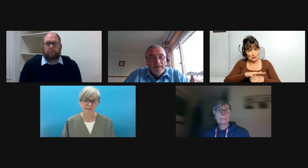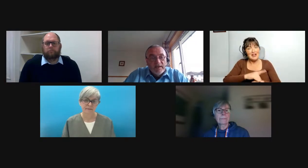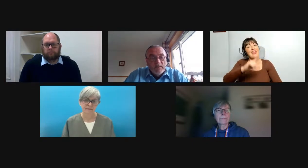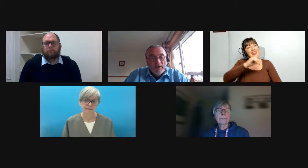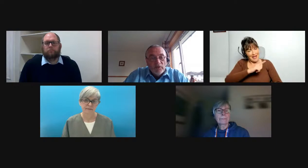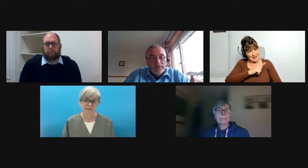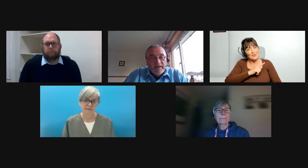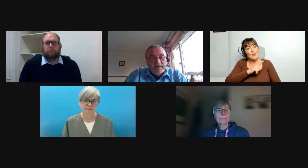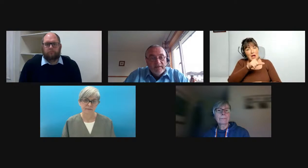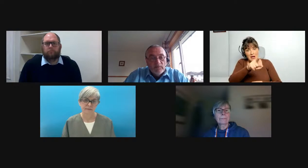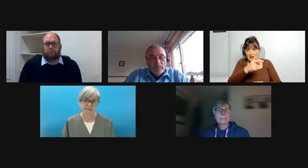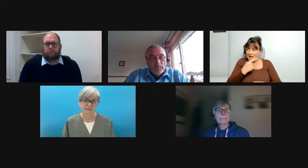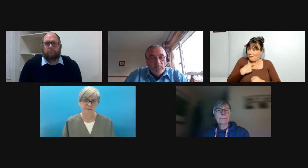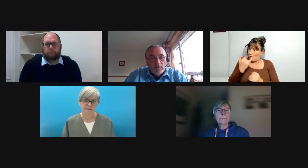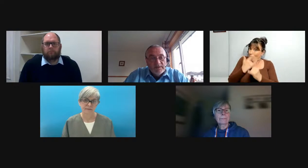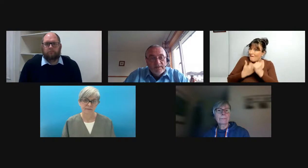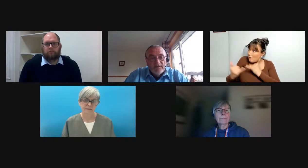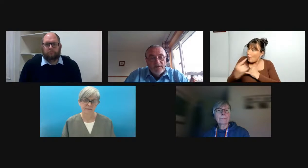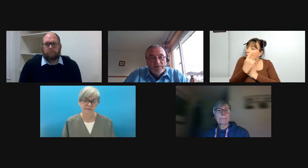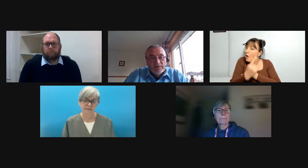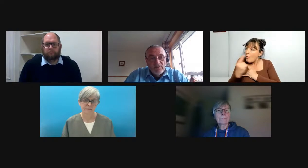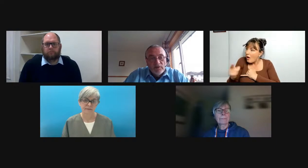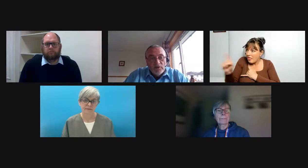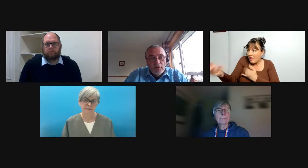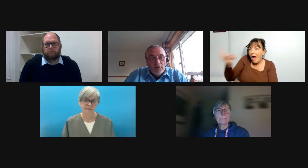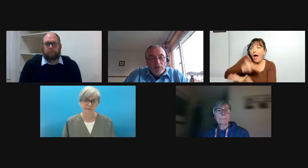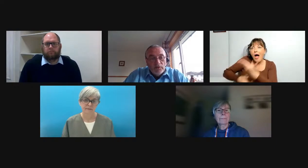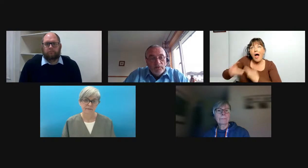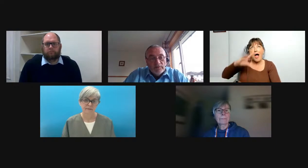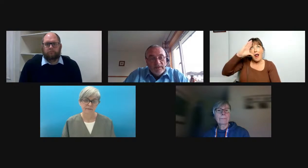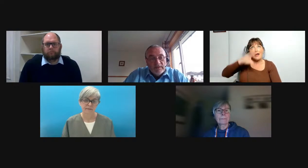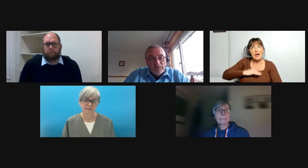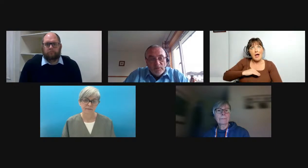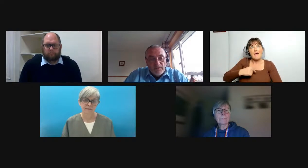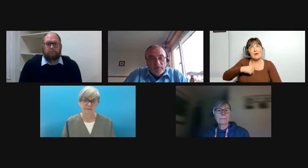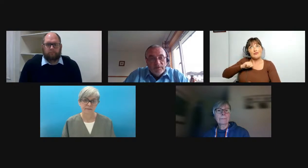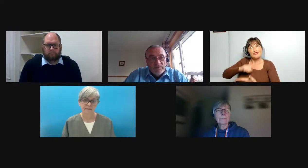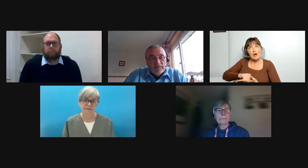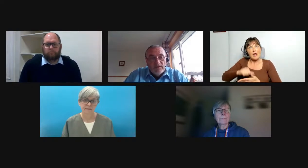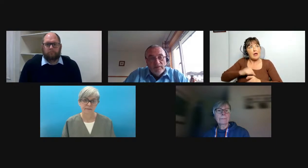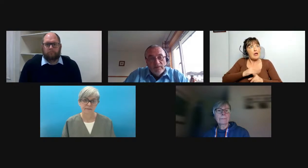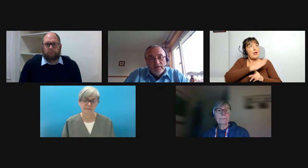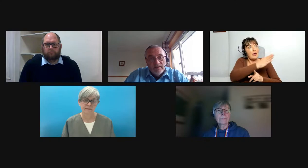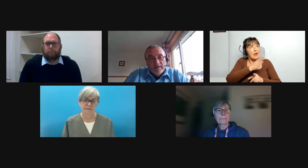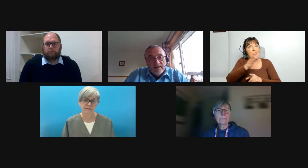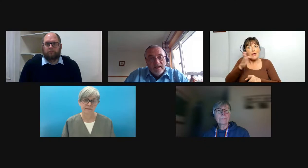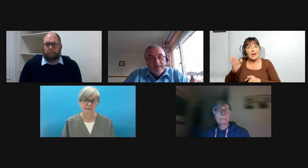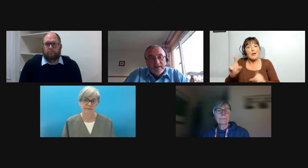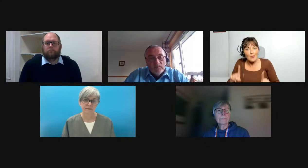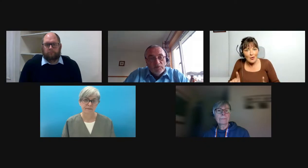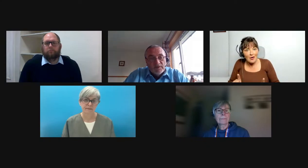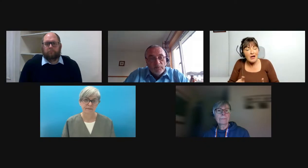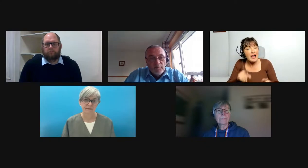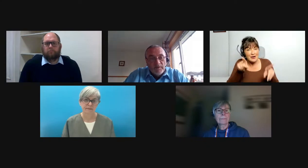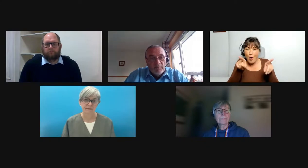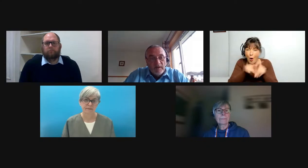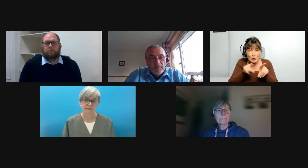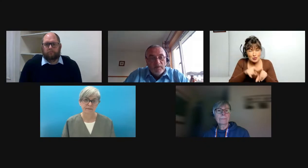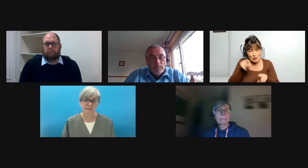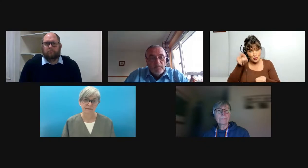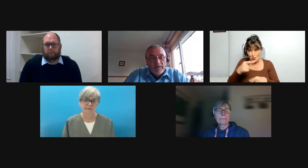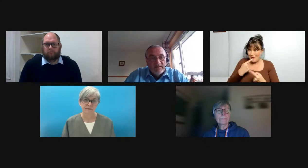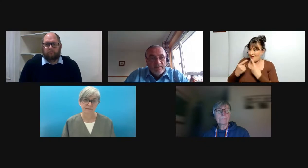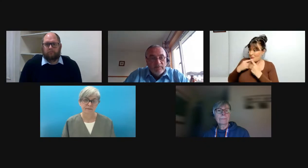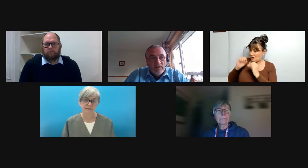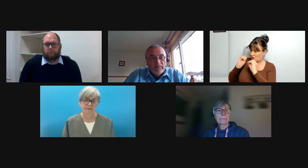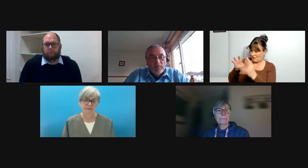So by contacting the 111 service, your details will be noted, and then the most appropriate pathway